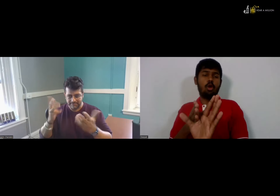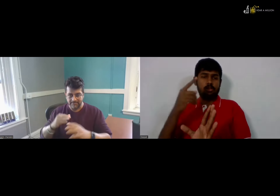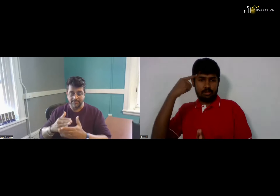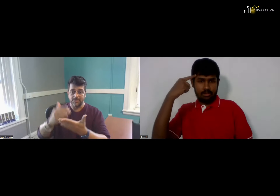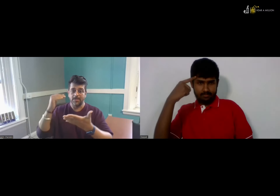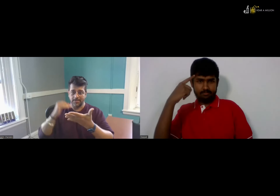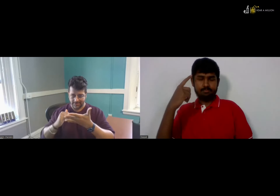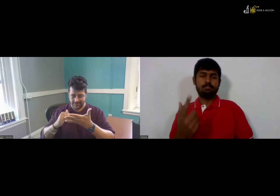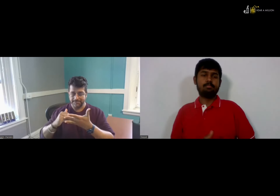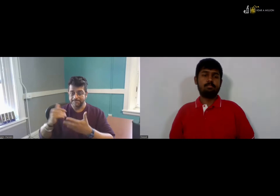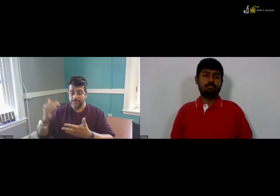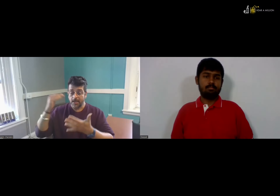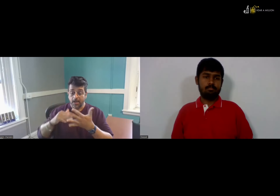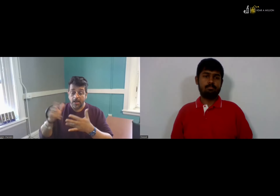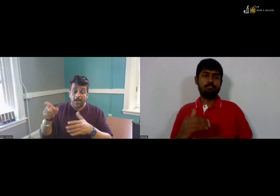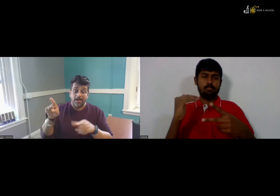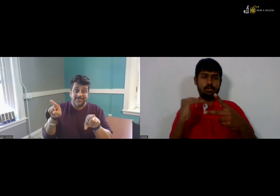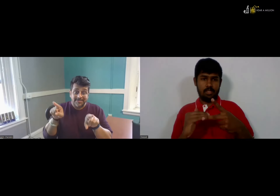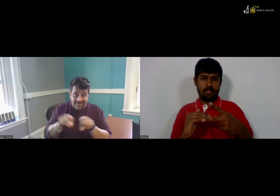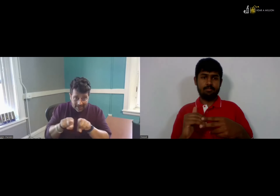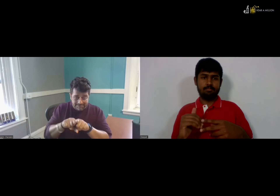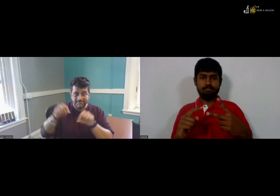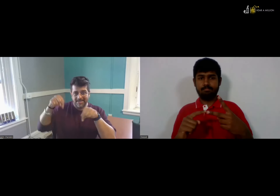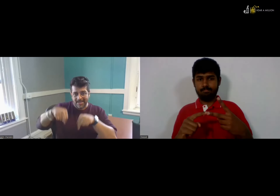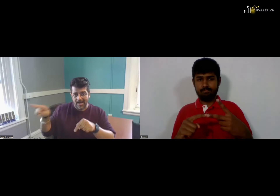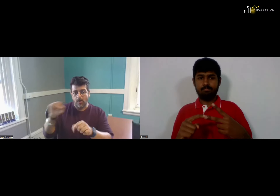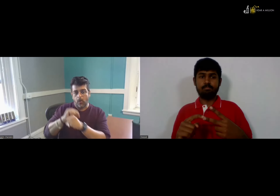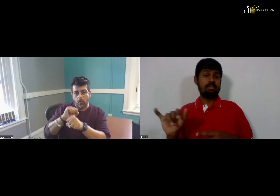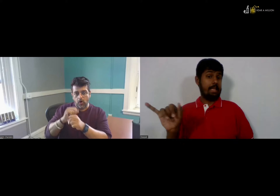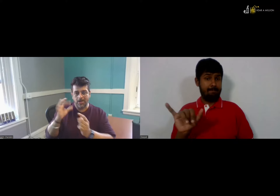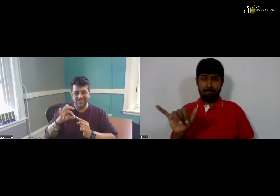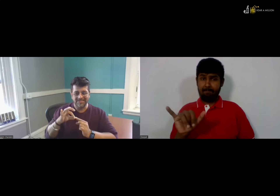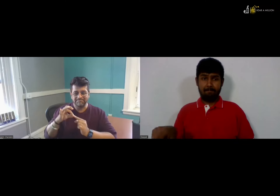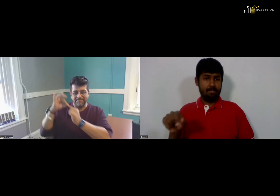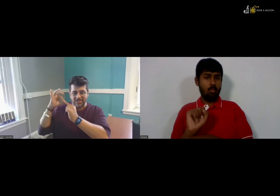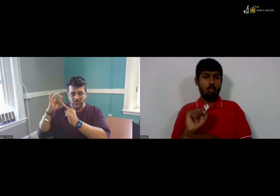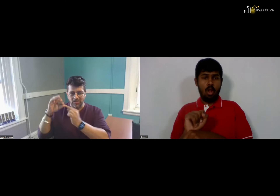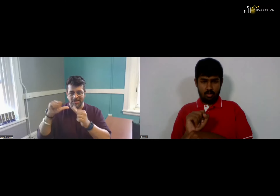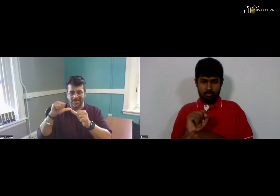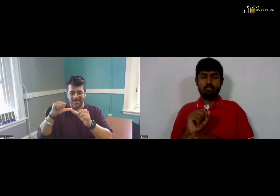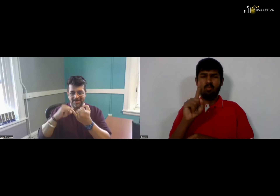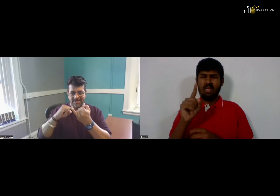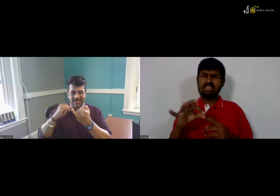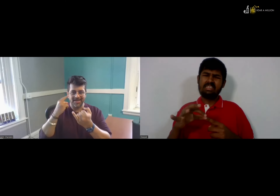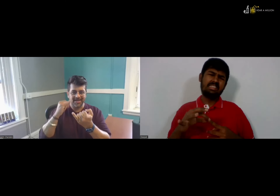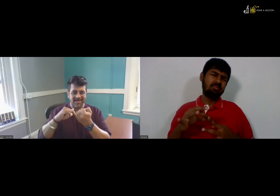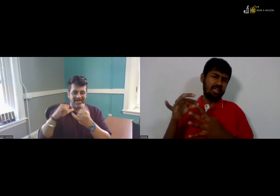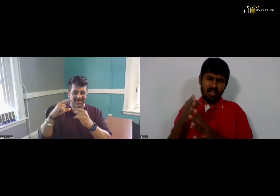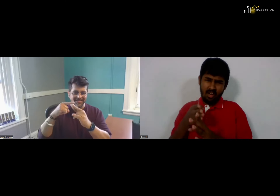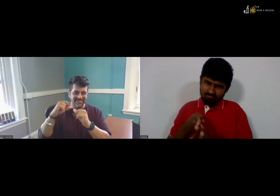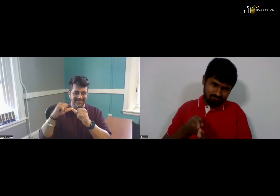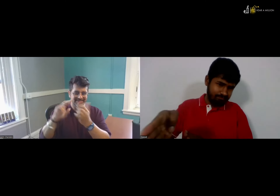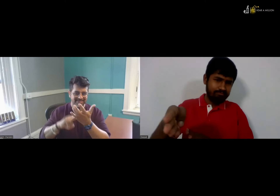So she is working in the psychology department, and also at the same time she is working as a